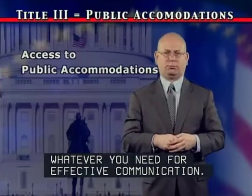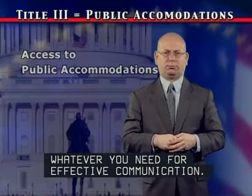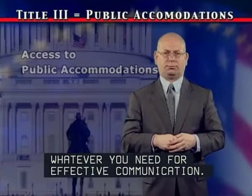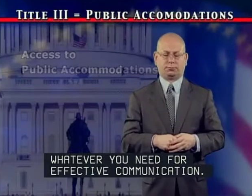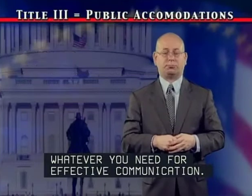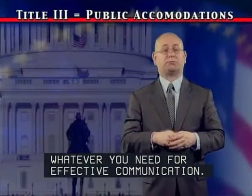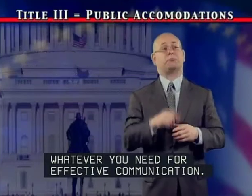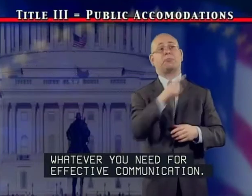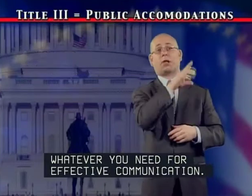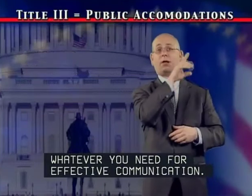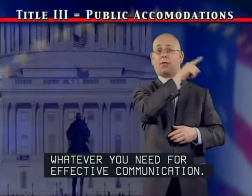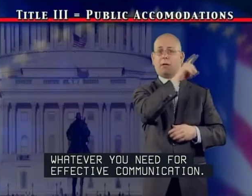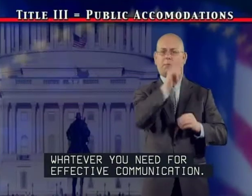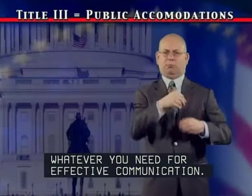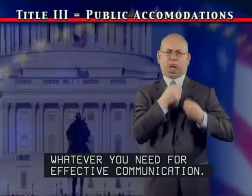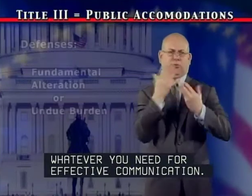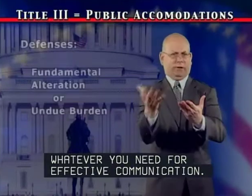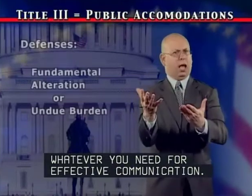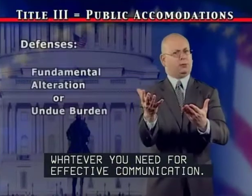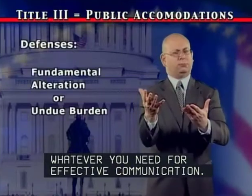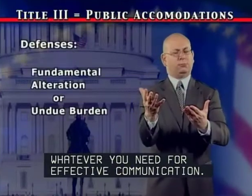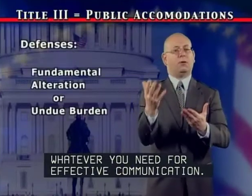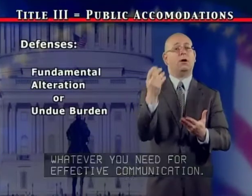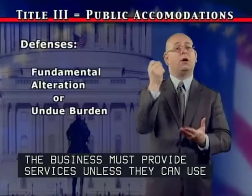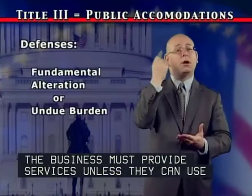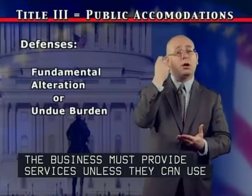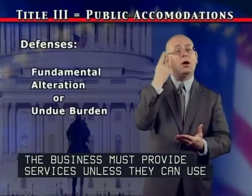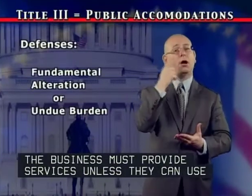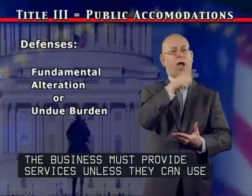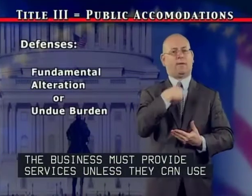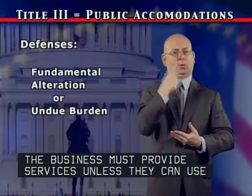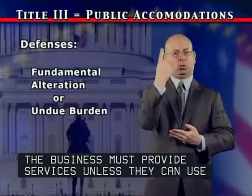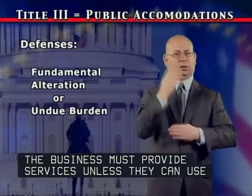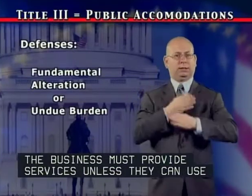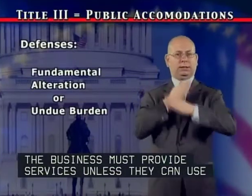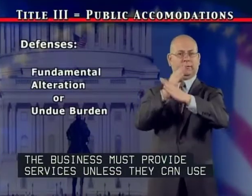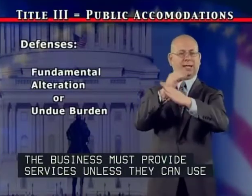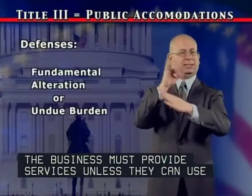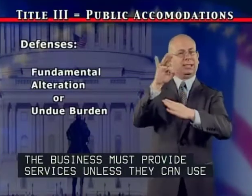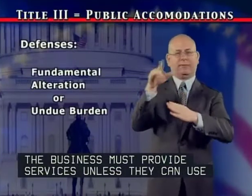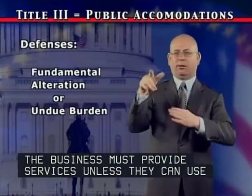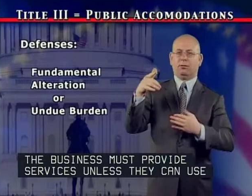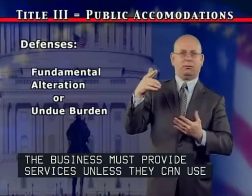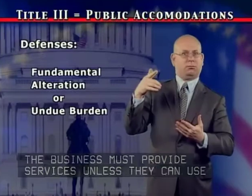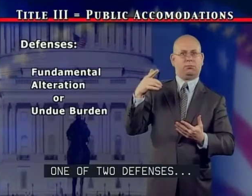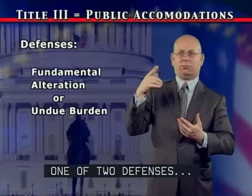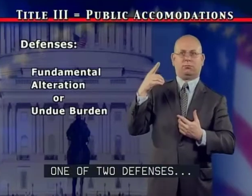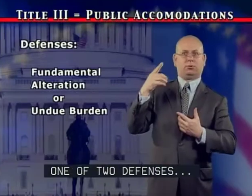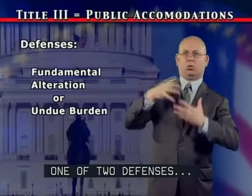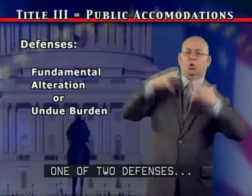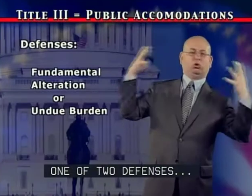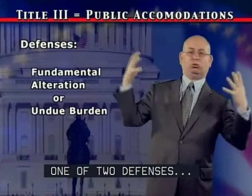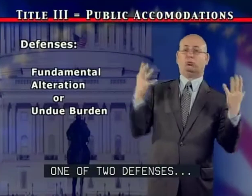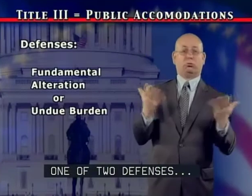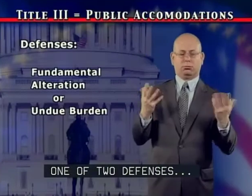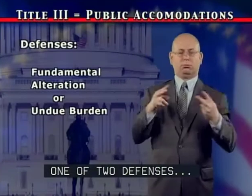for effective communication. The business must provide services unless they can use one of two